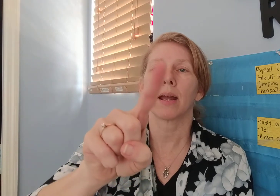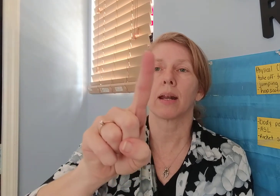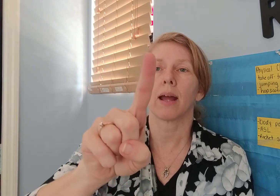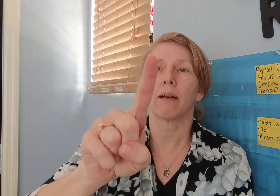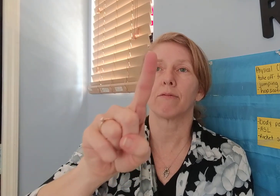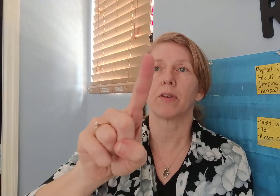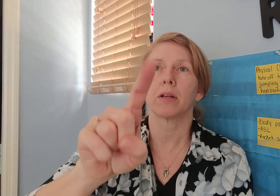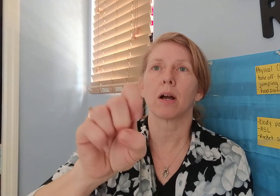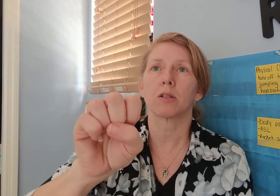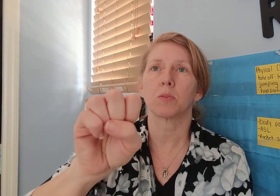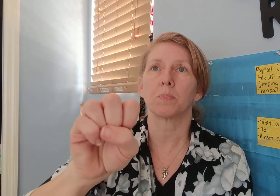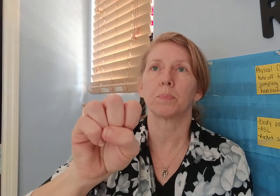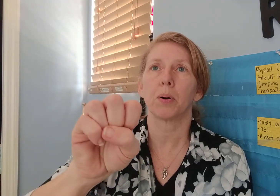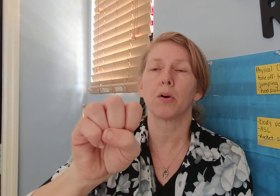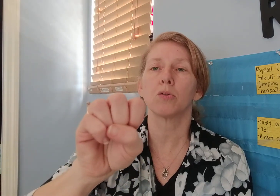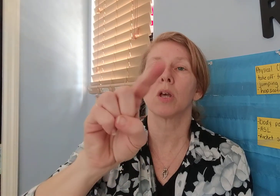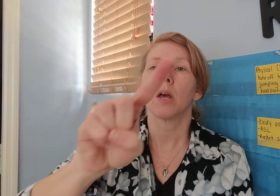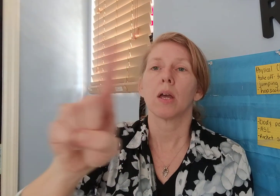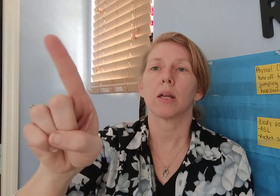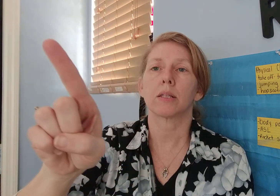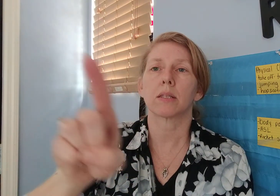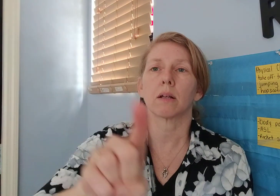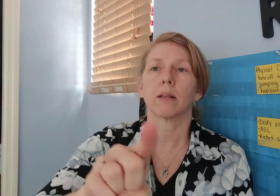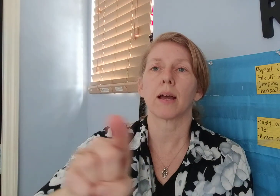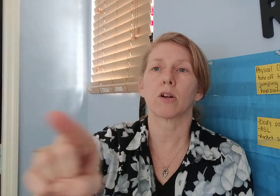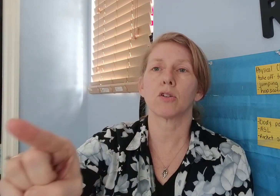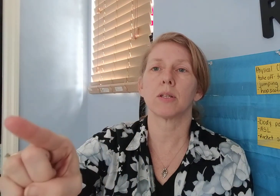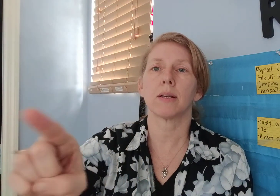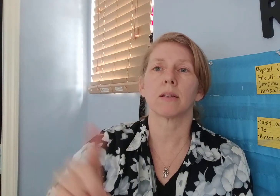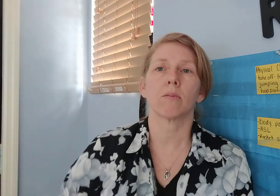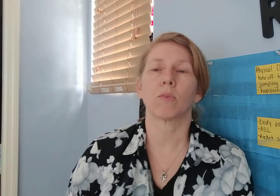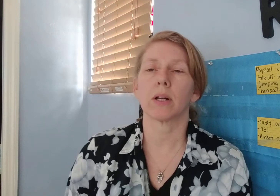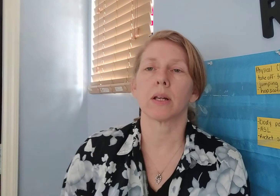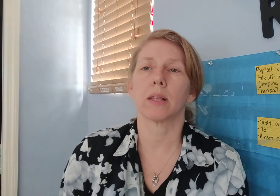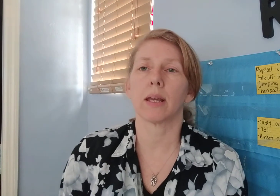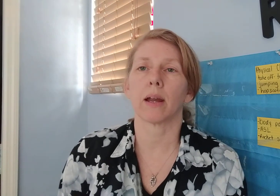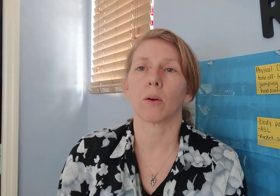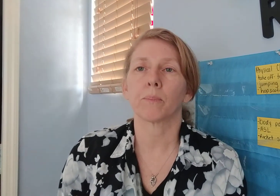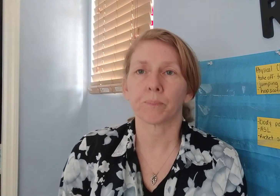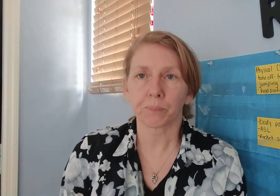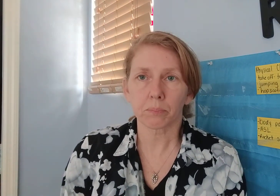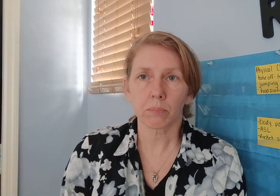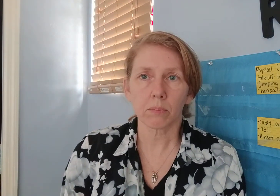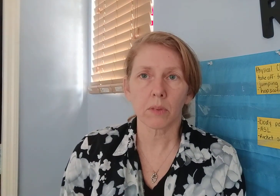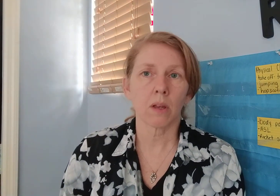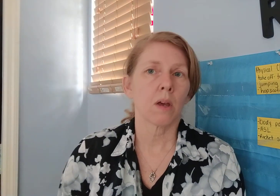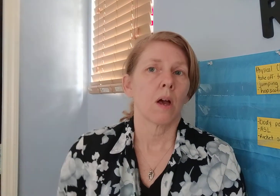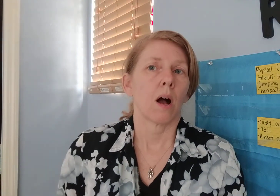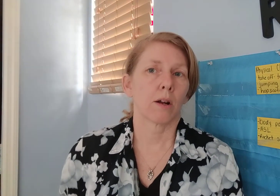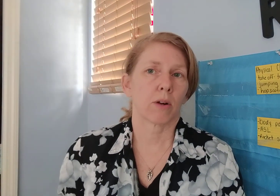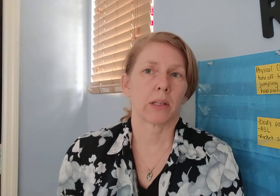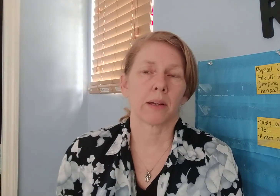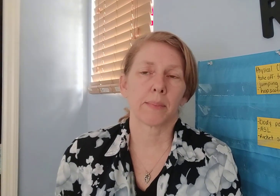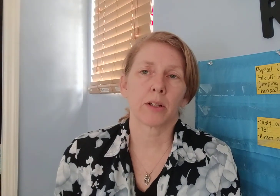hand pose. It's the letter Z written in the air. A great thing about